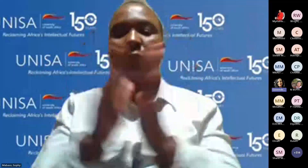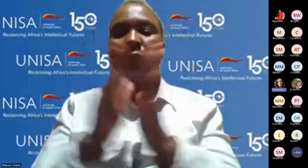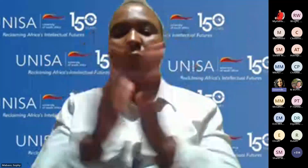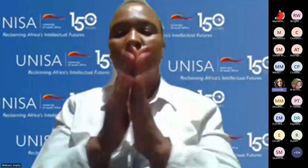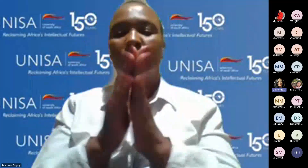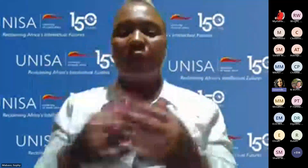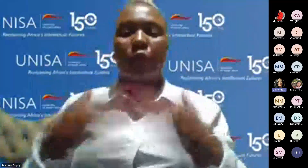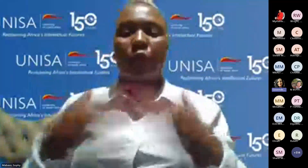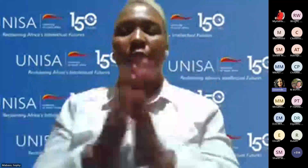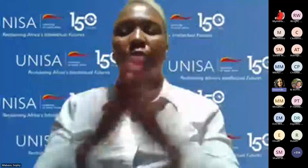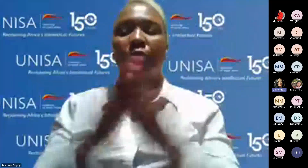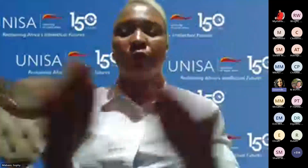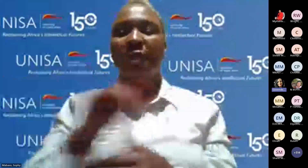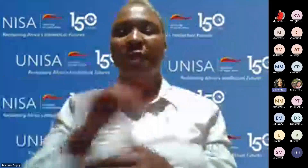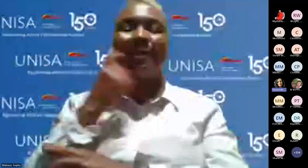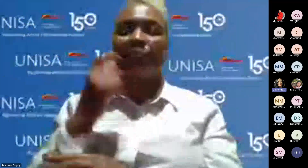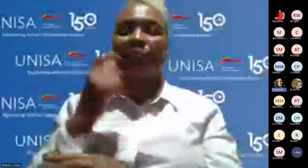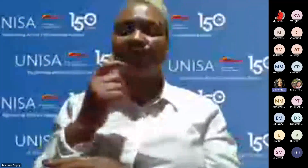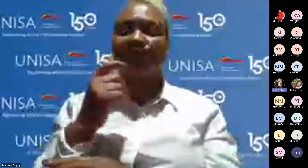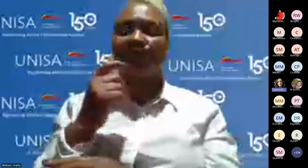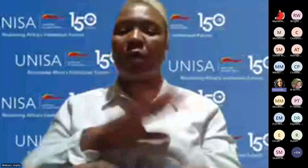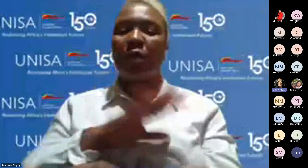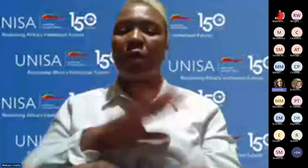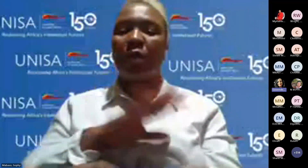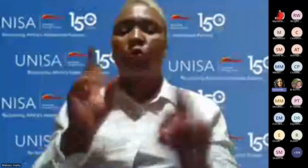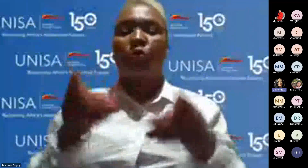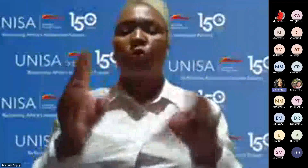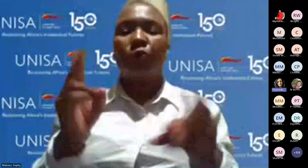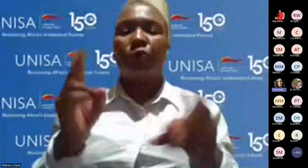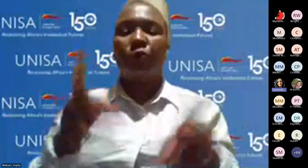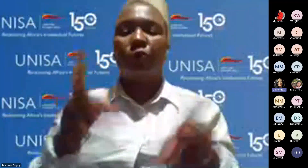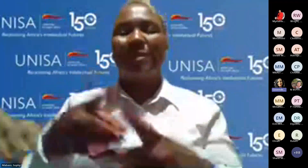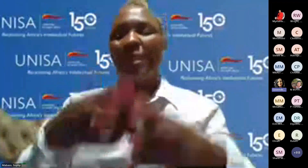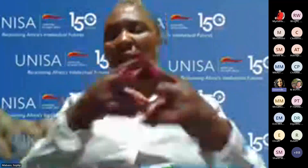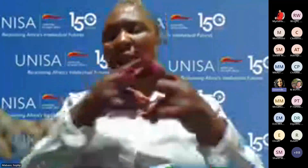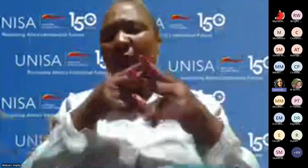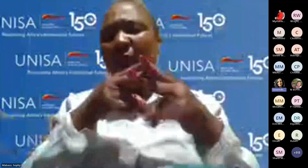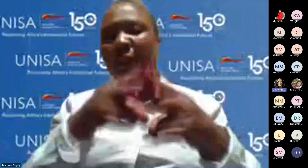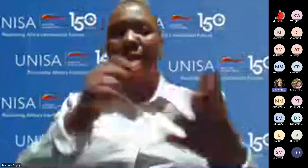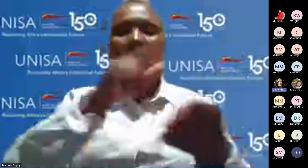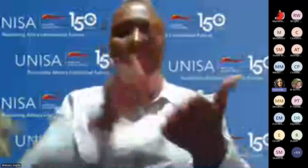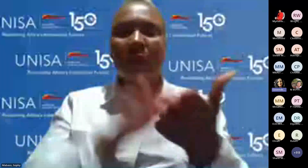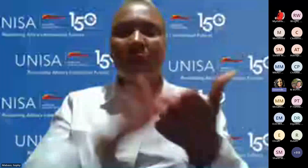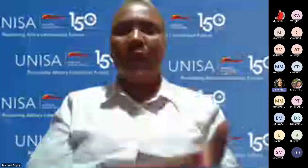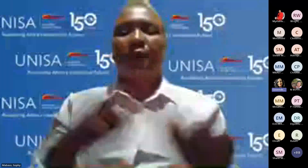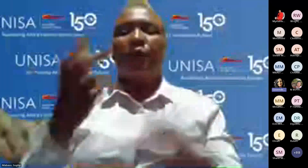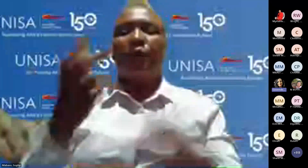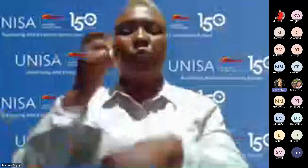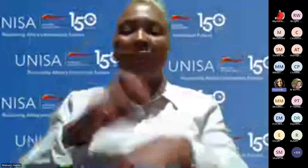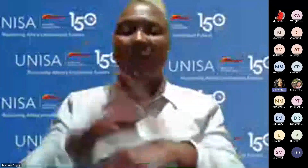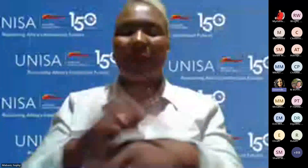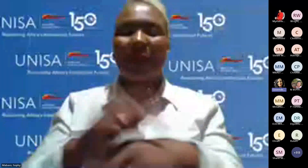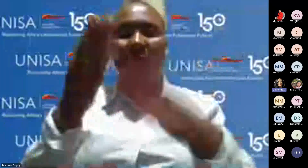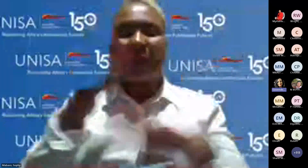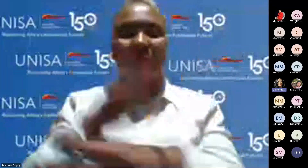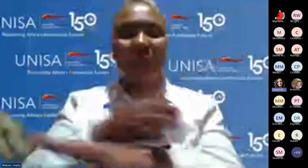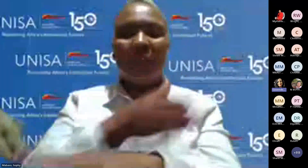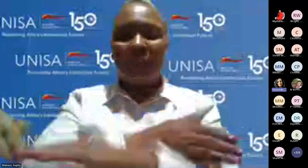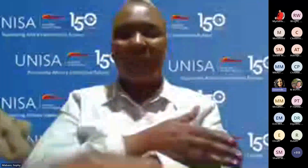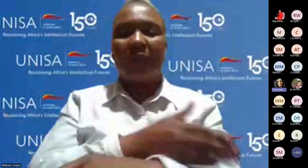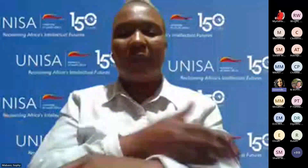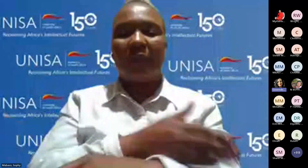book is not so easy. It's normally much more difficult because it's application. So you need to study in advance so